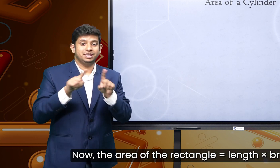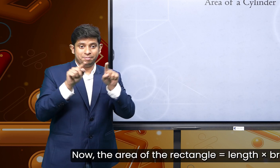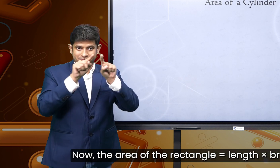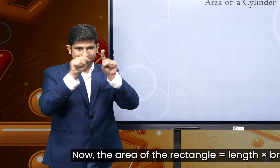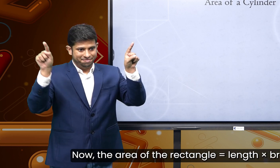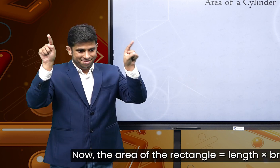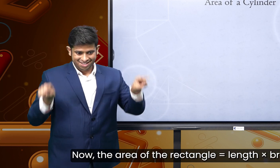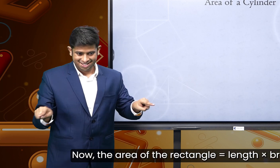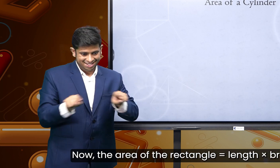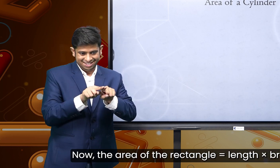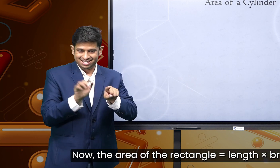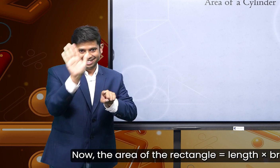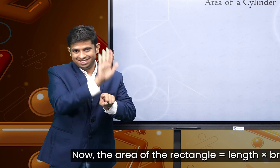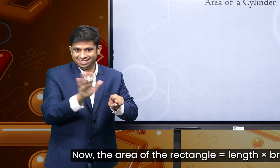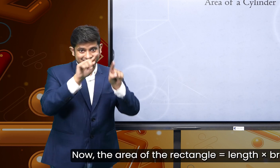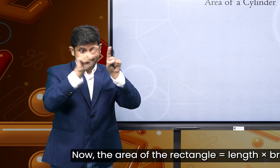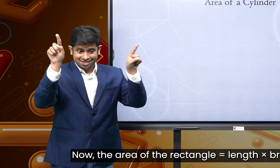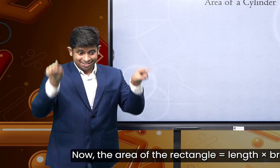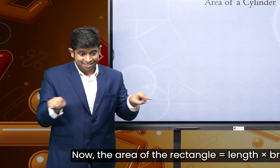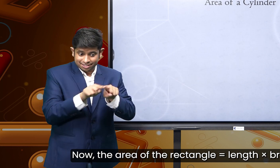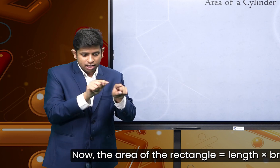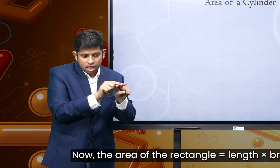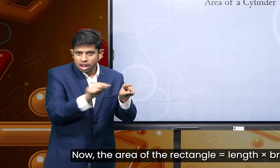Now, the area of rectangle is equal to length into breadth.